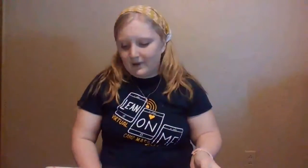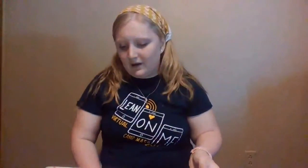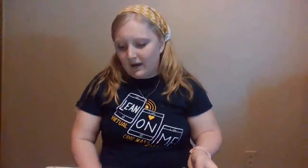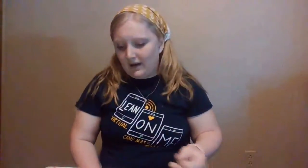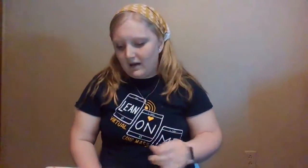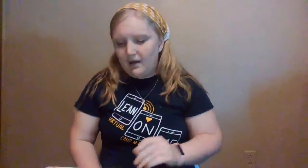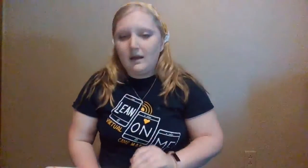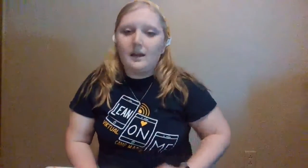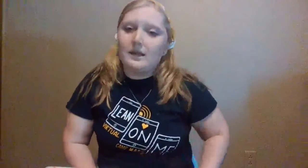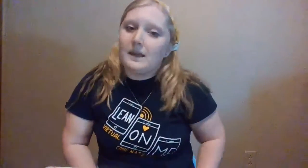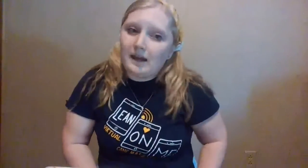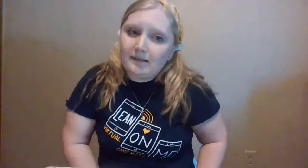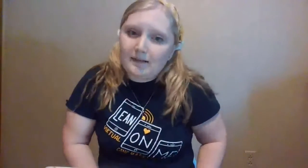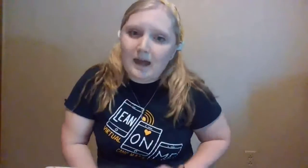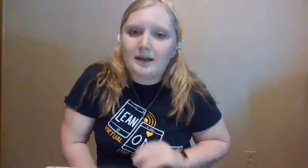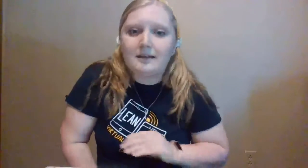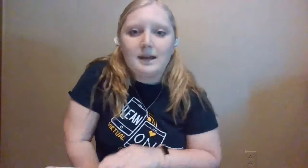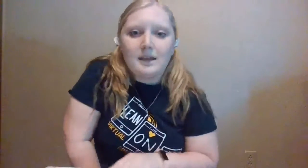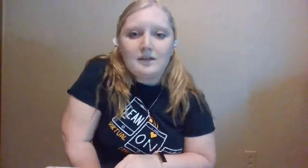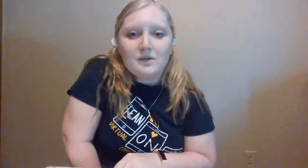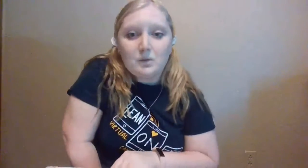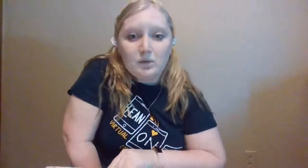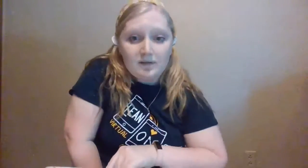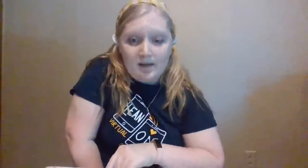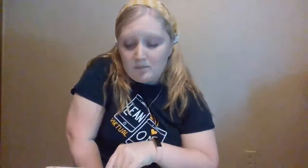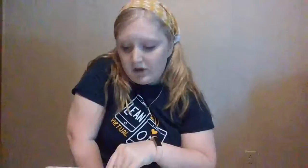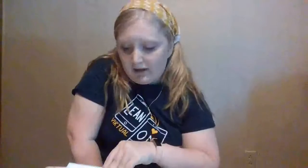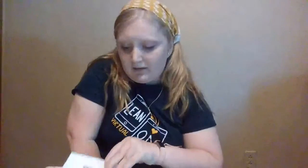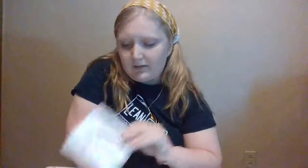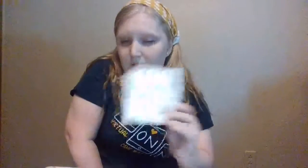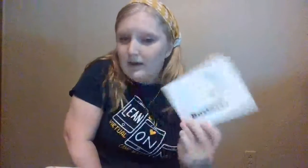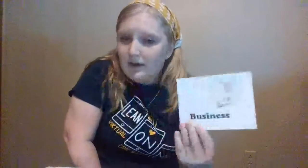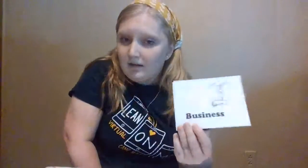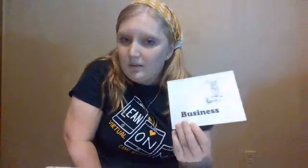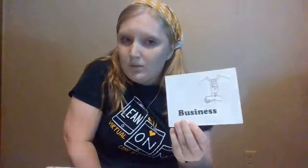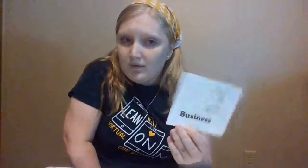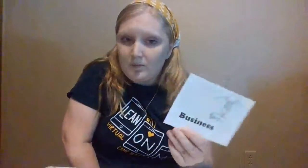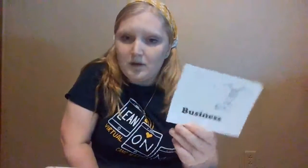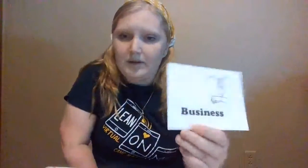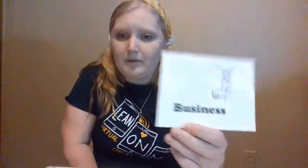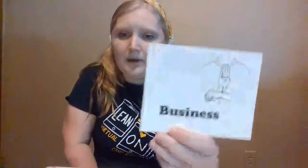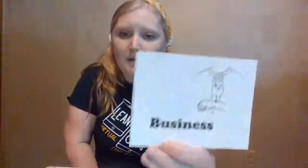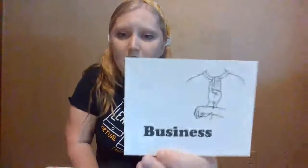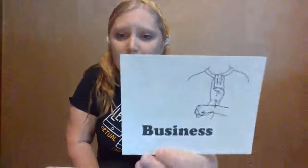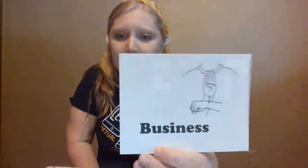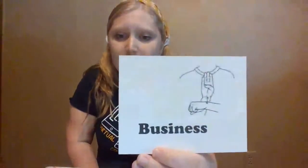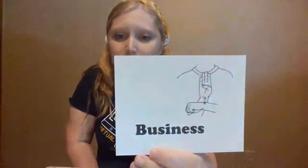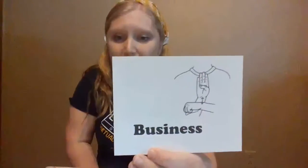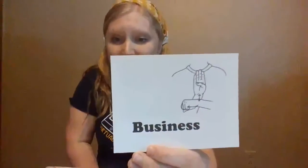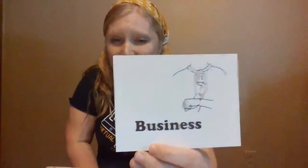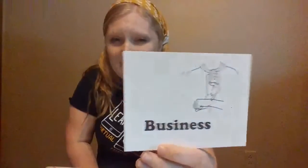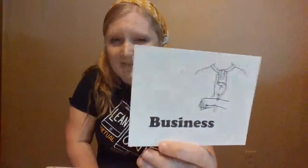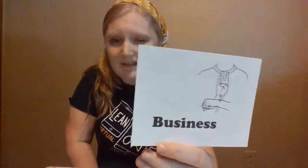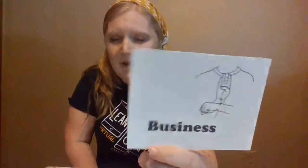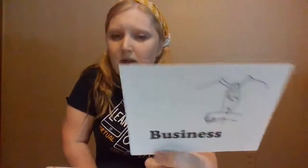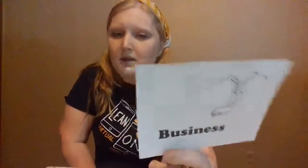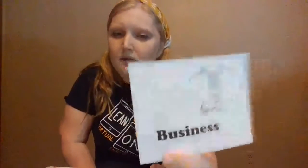All right. The next sign is another school subject. So the next school subject that we're going to learn is business. So